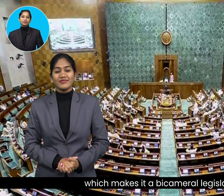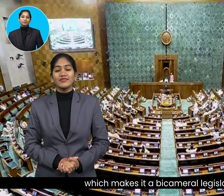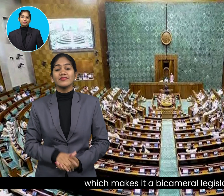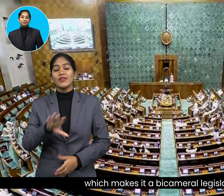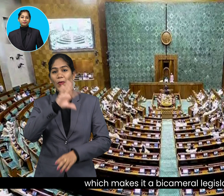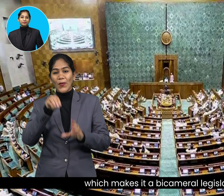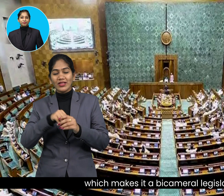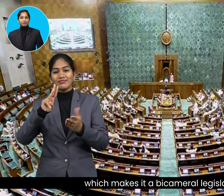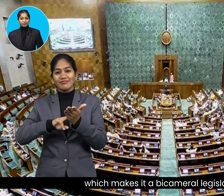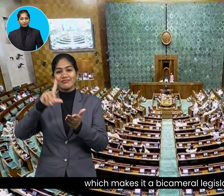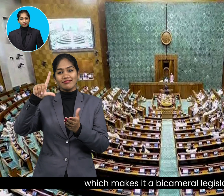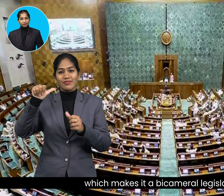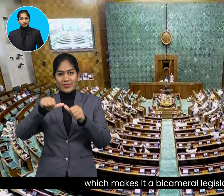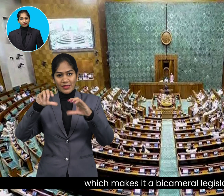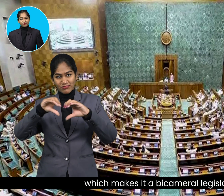legislature.